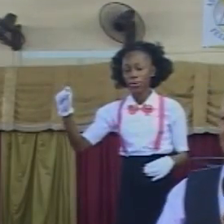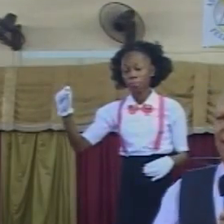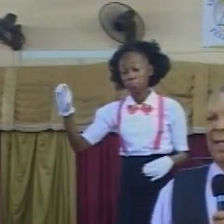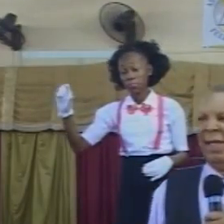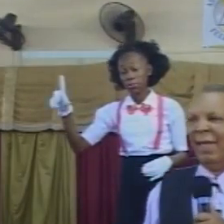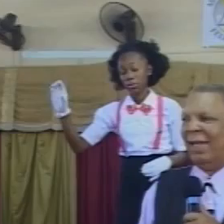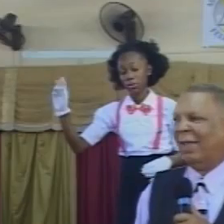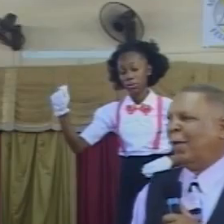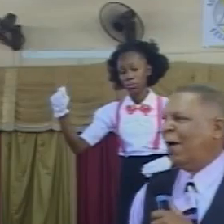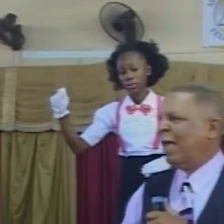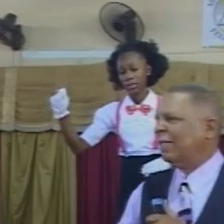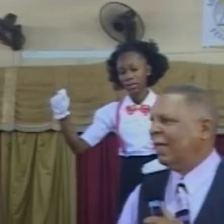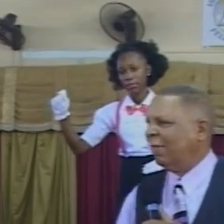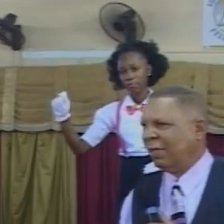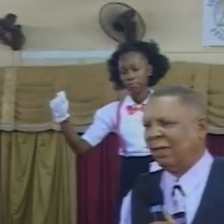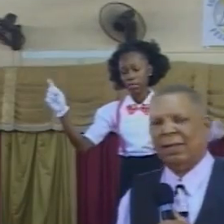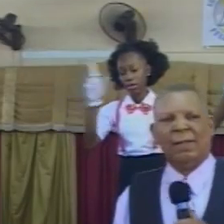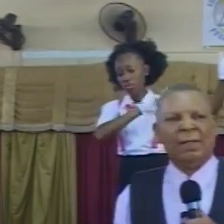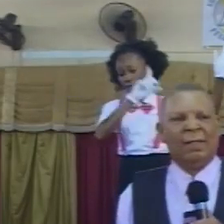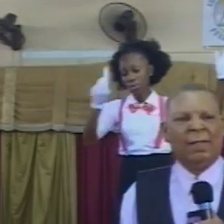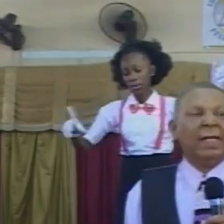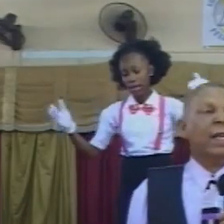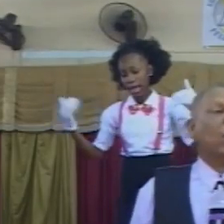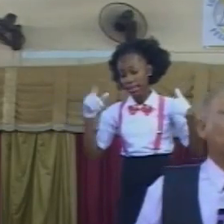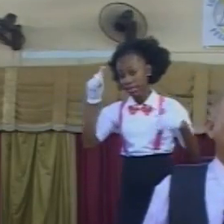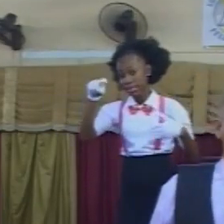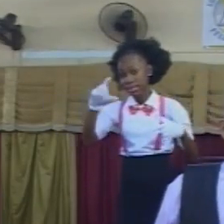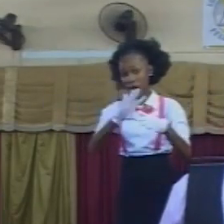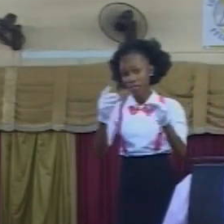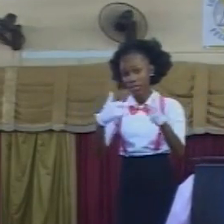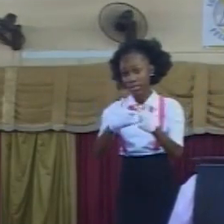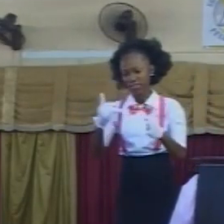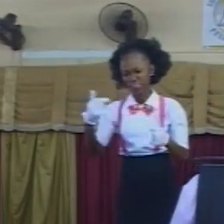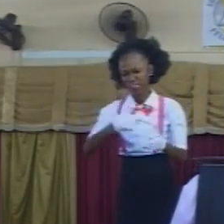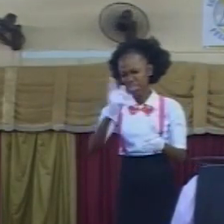said, the Lord has need of it. He said nothing more.